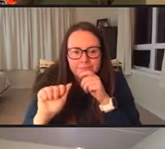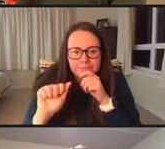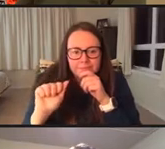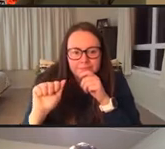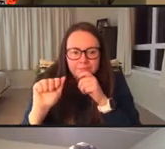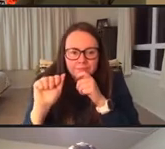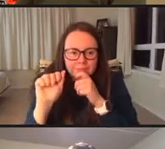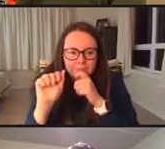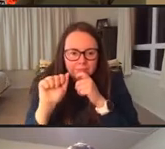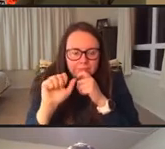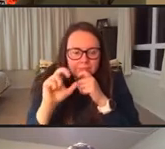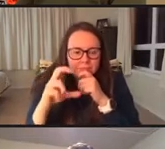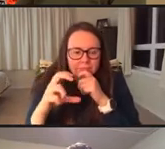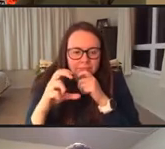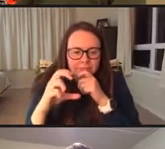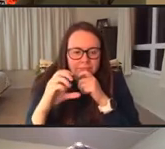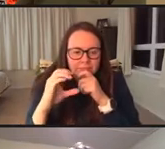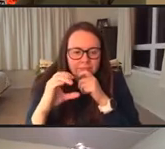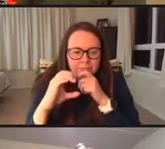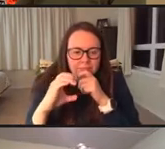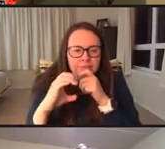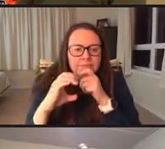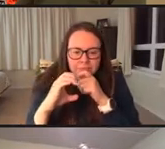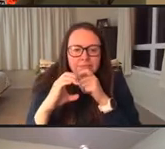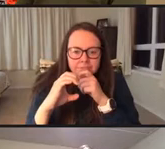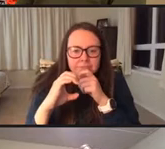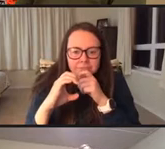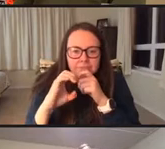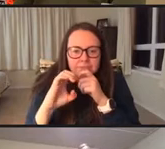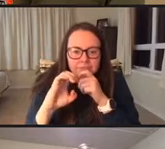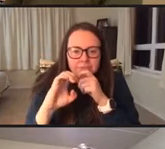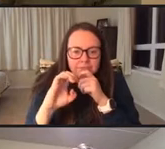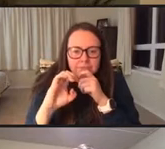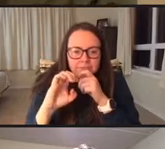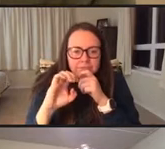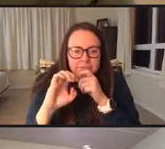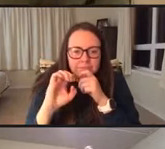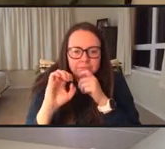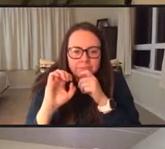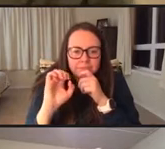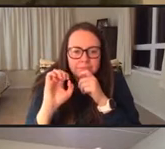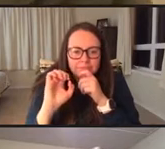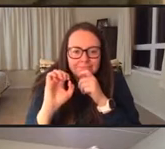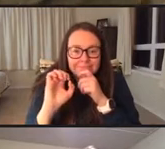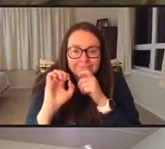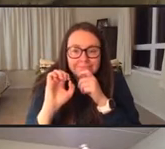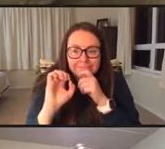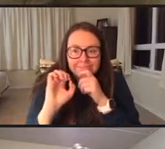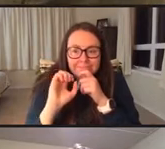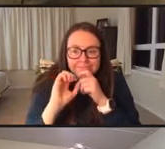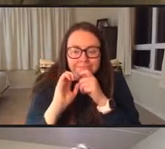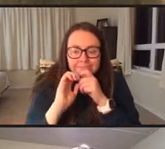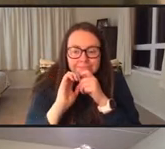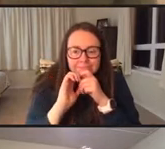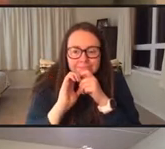So I would probably encourage that we don't wear mitts, because that would just make it frustrating for everybody. Try it today.